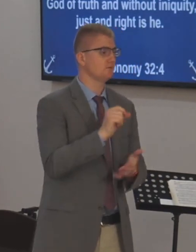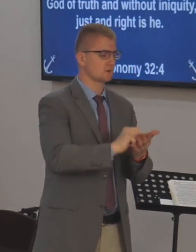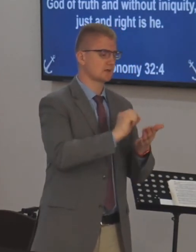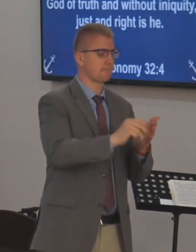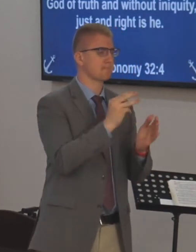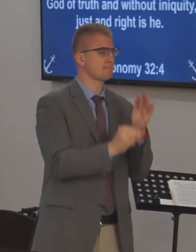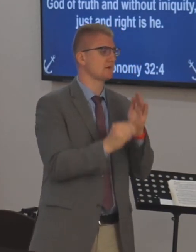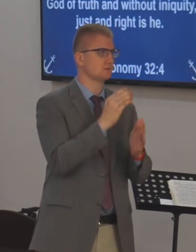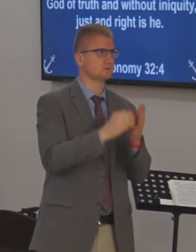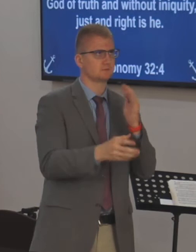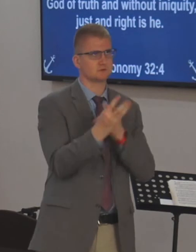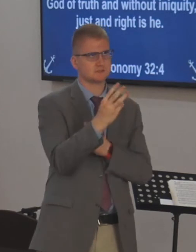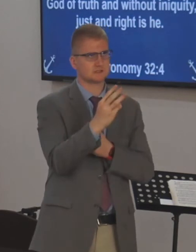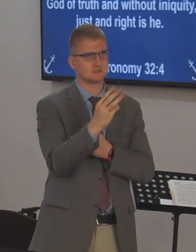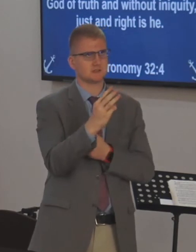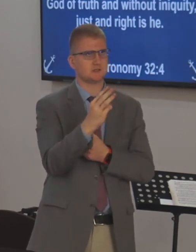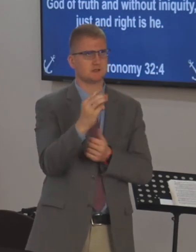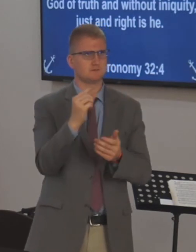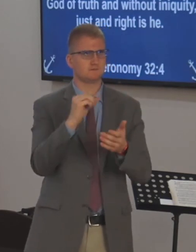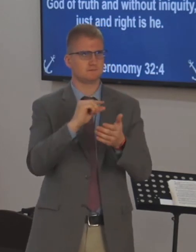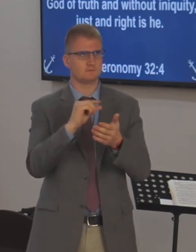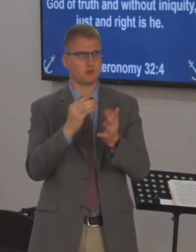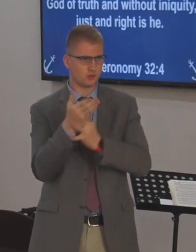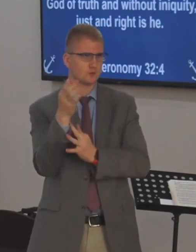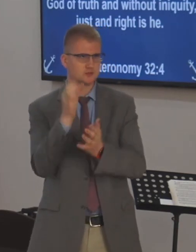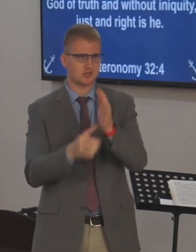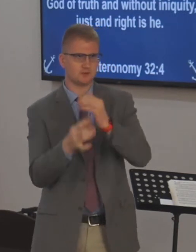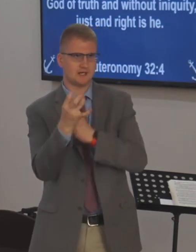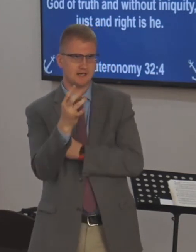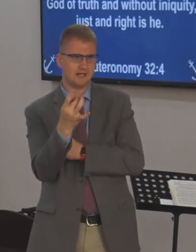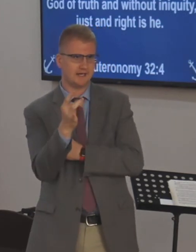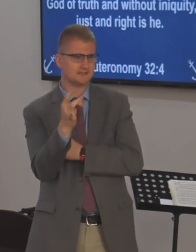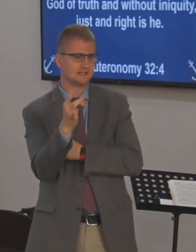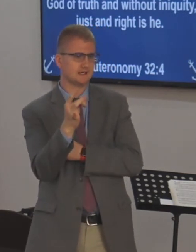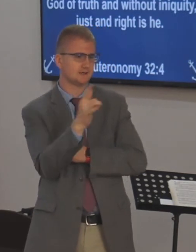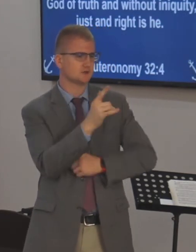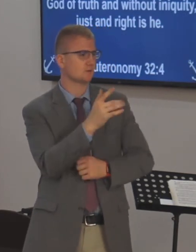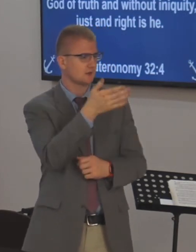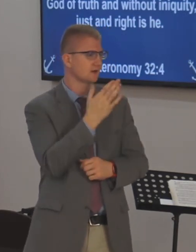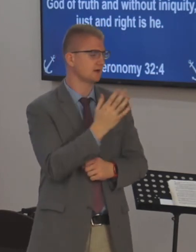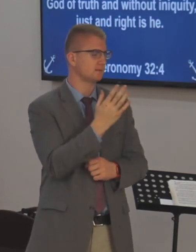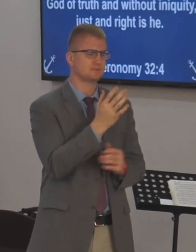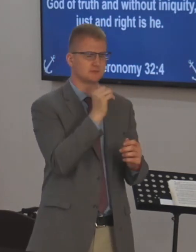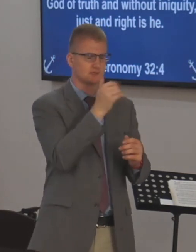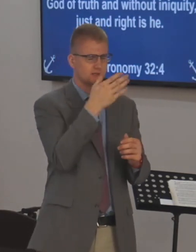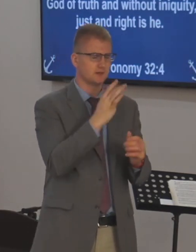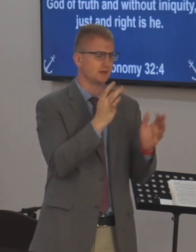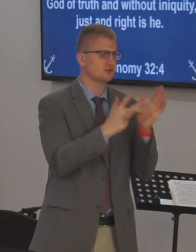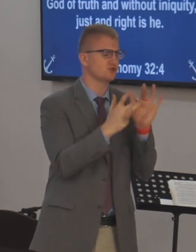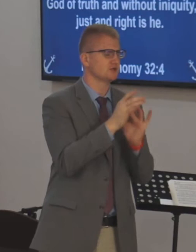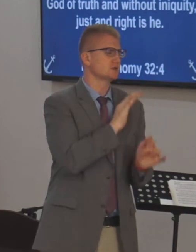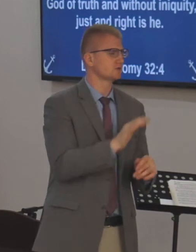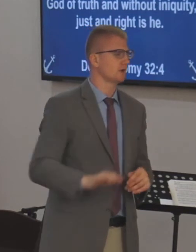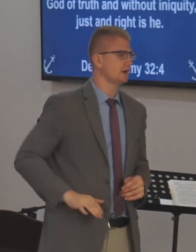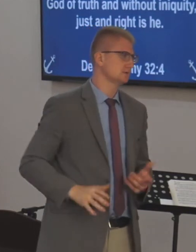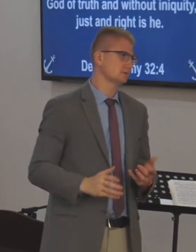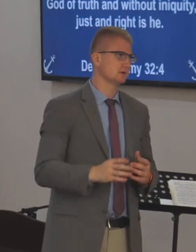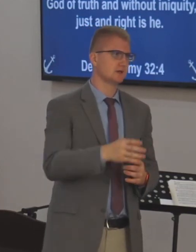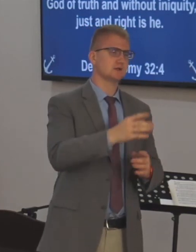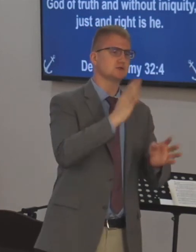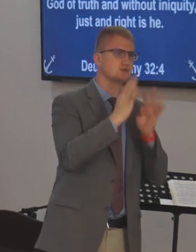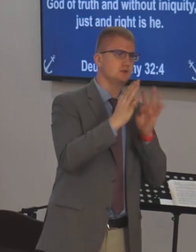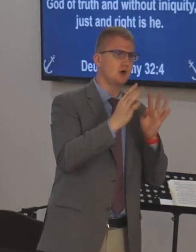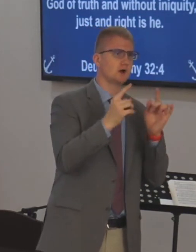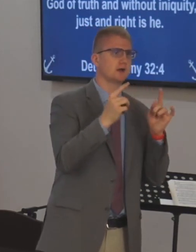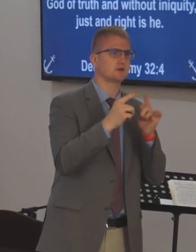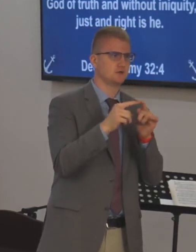16:16-18, where the Lord says to Peter, upon this rock I'll build my church. And then there's a fake church that